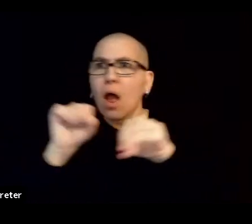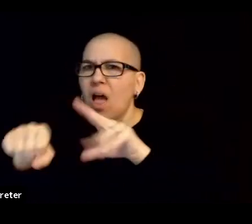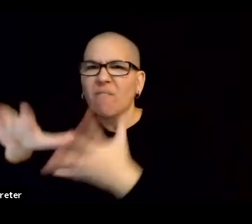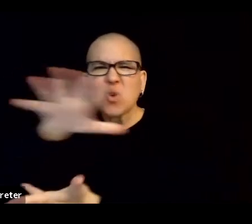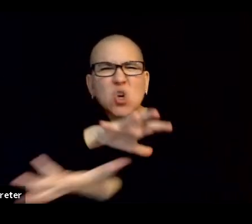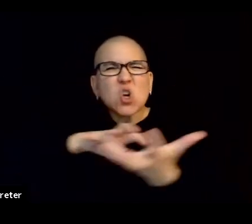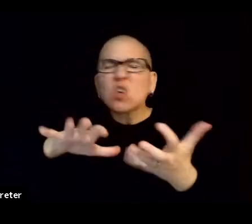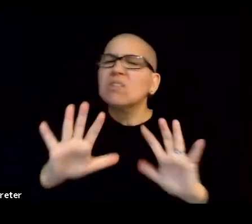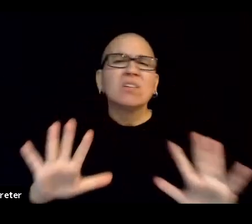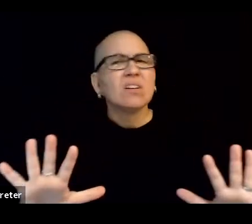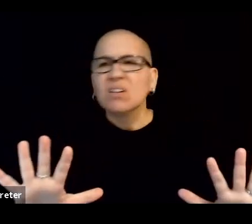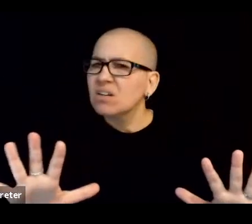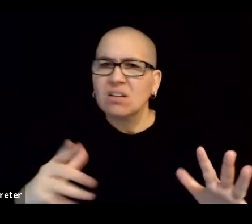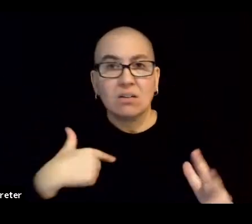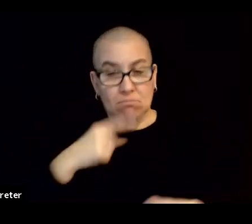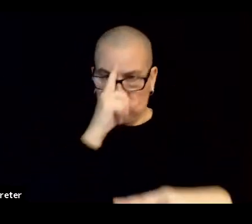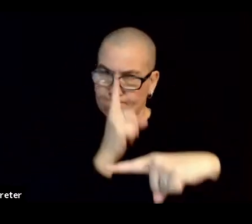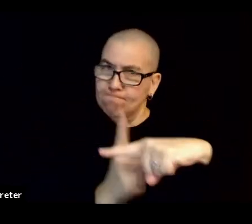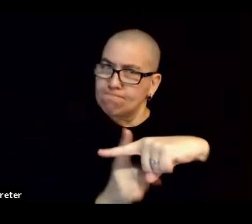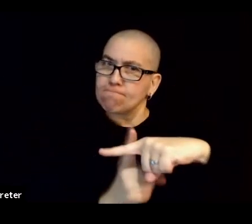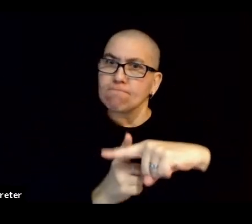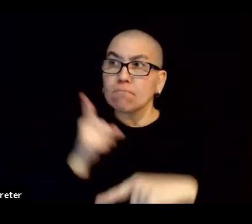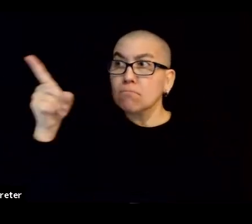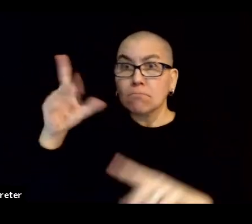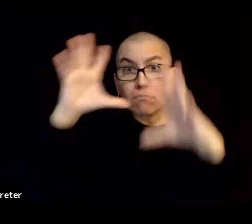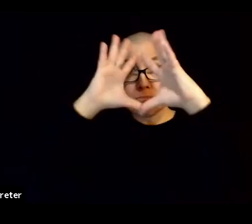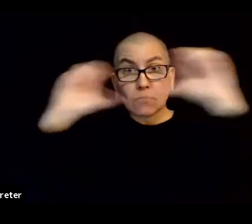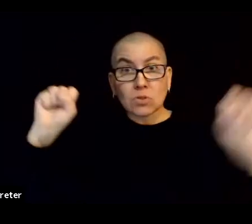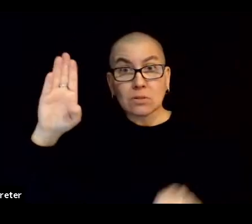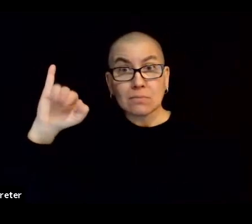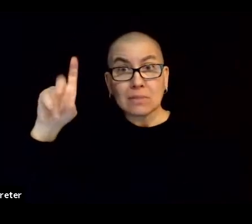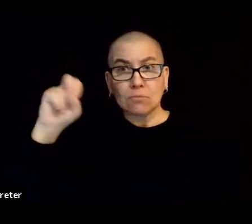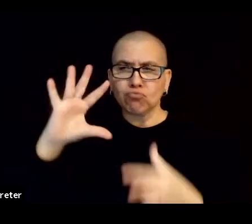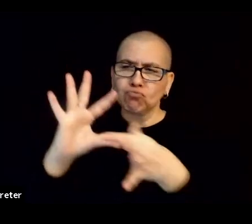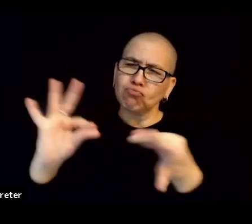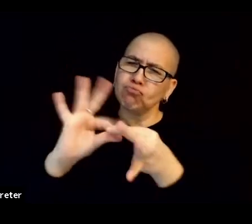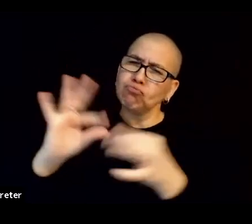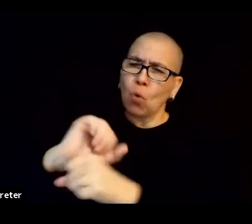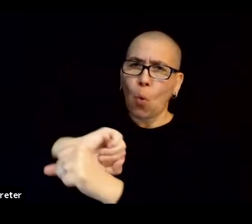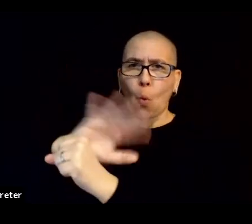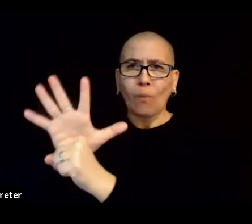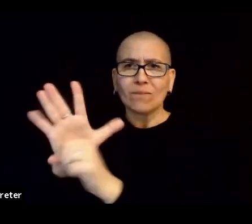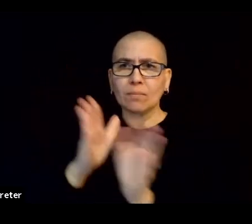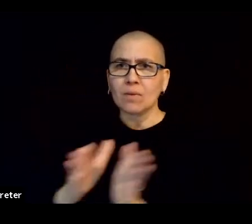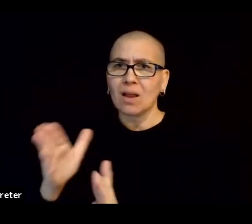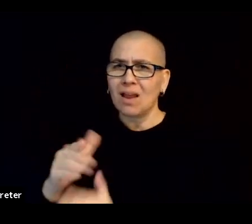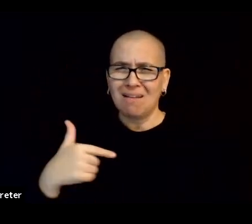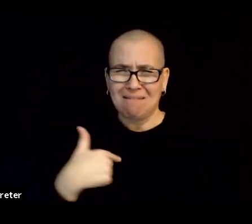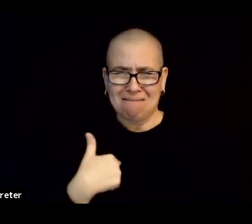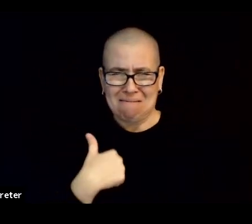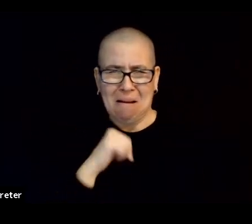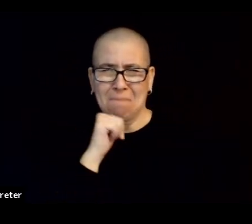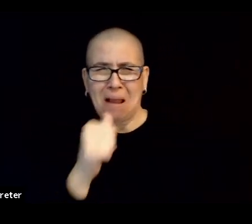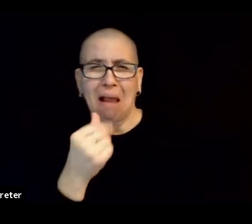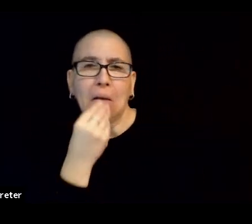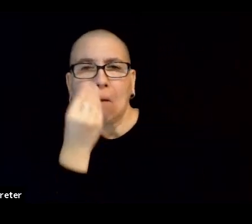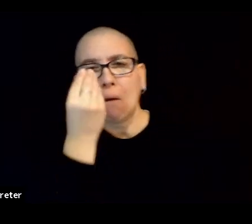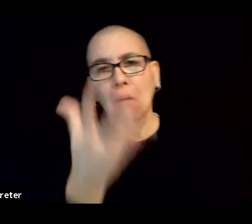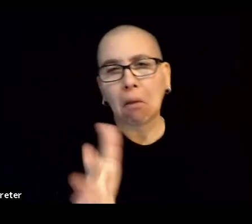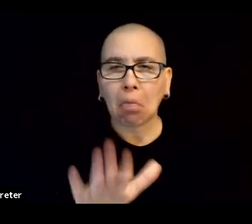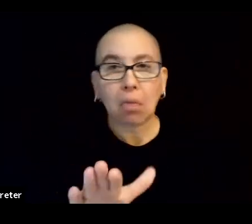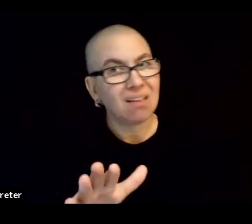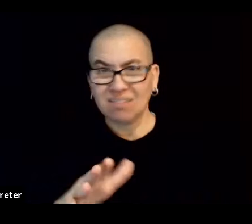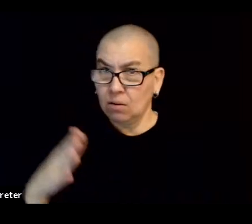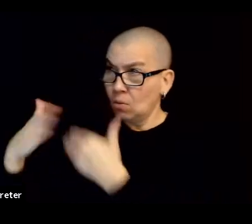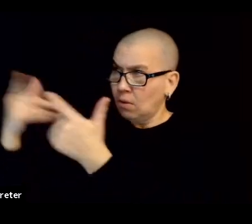then talking about a real plan, because I'm not telling any of you don't know anything different. But every time this has happened, we've been just